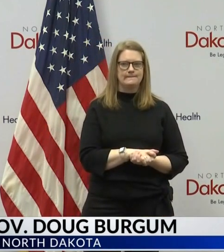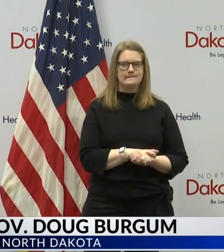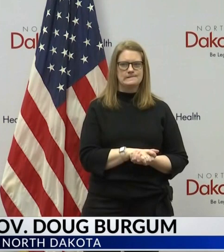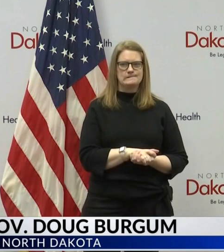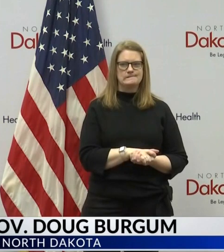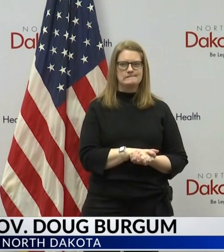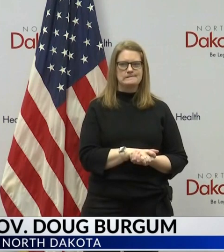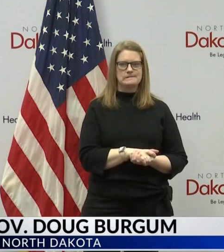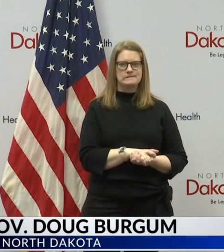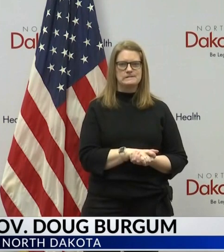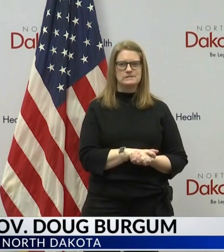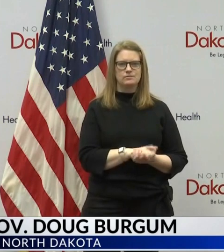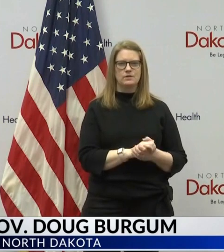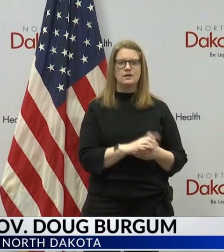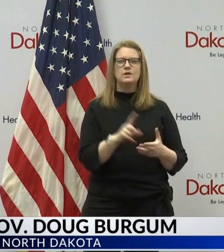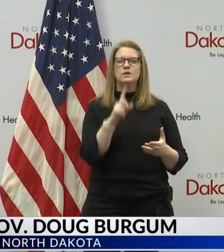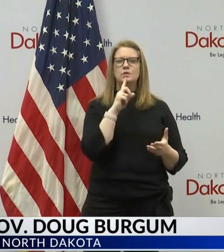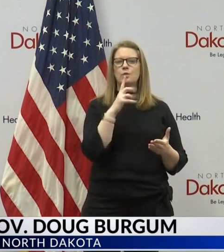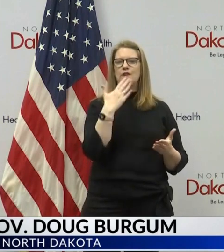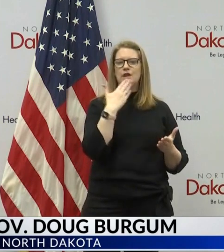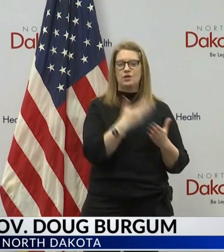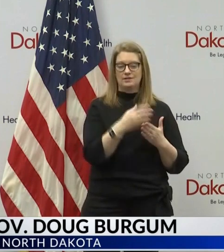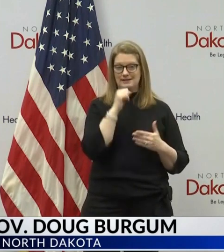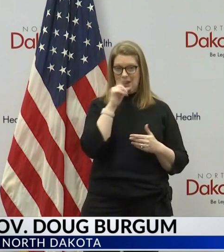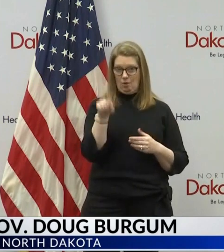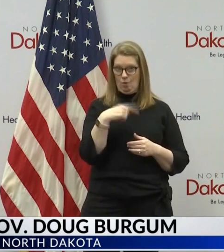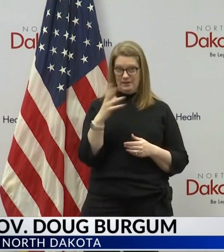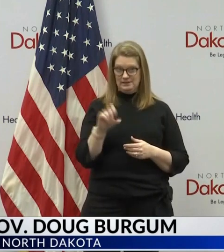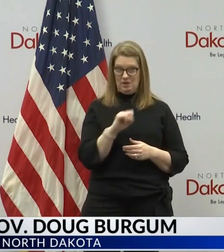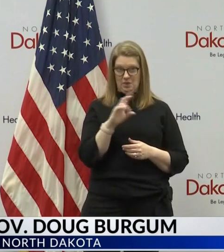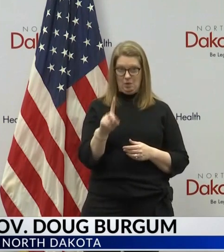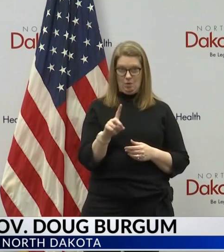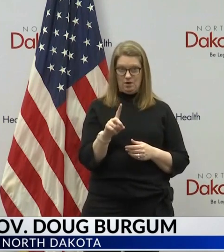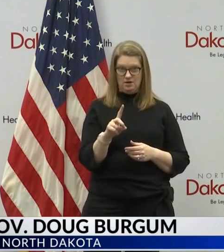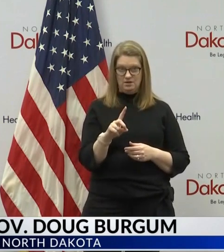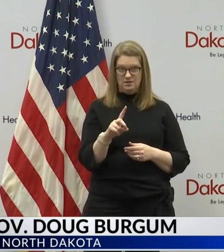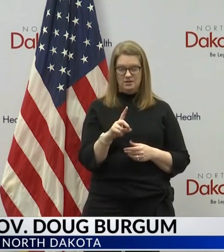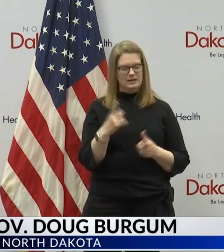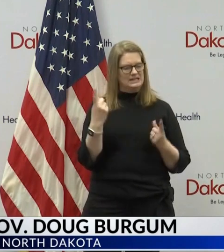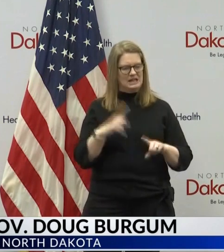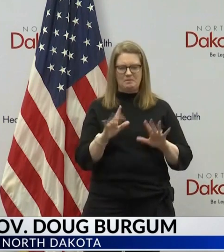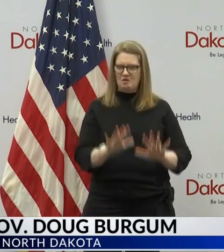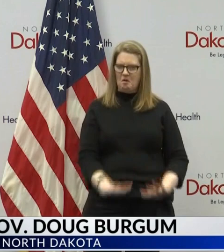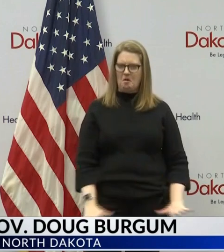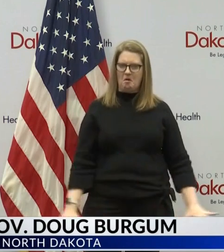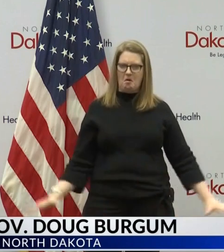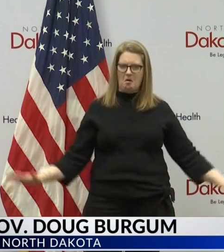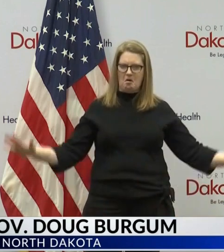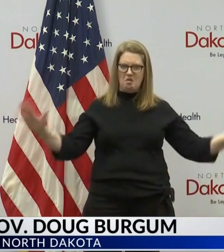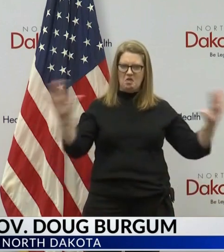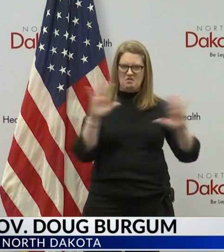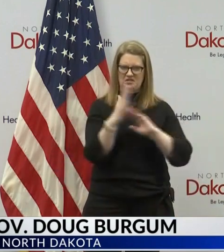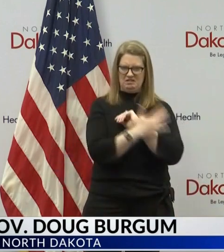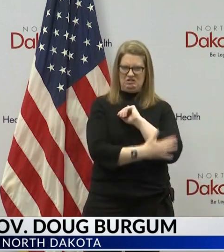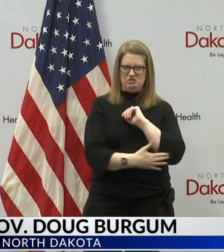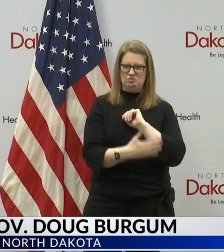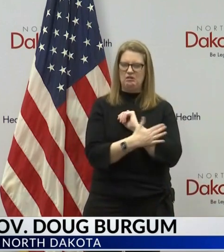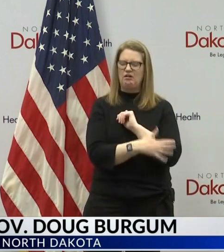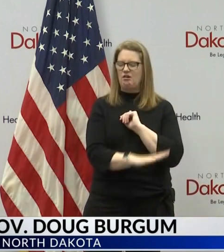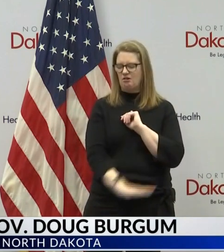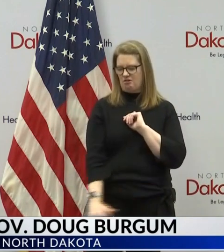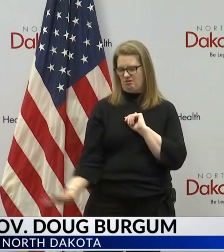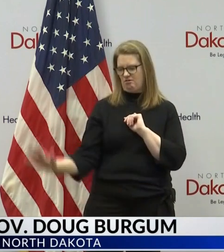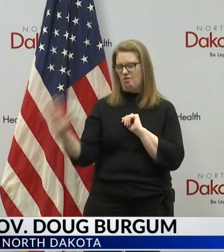a good lesson, because it wasn't just in South Dakota. This has happened all over the country where there have been outbreaks like this, and